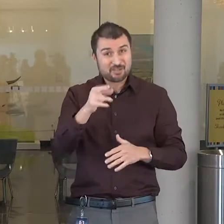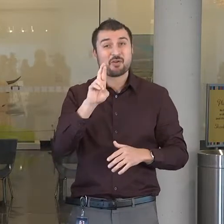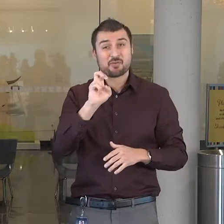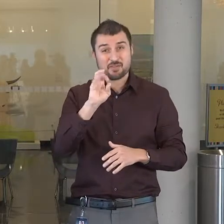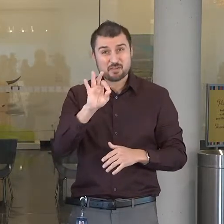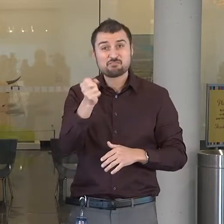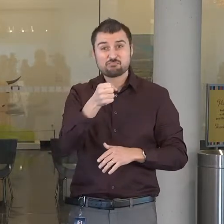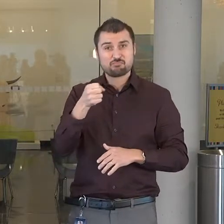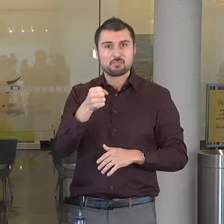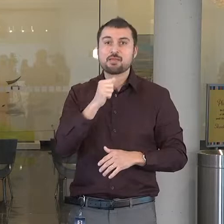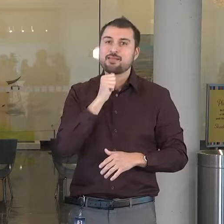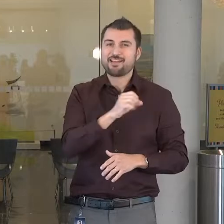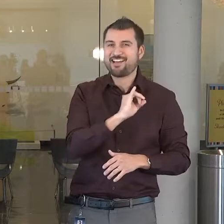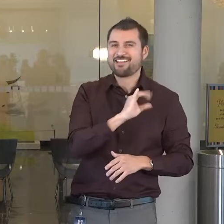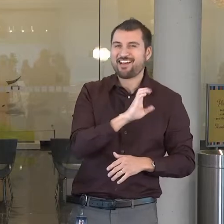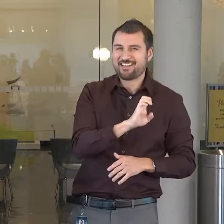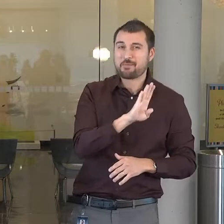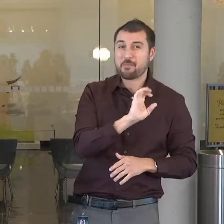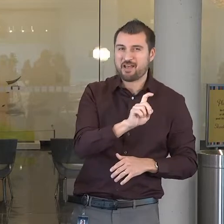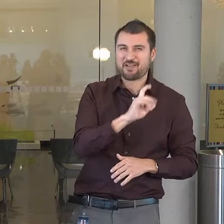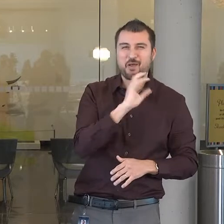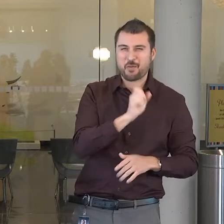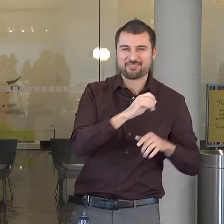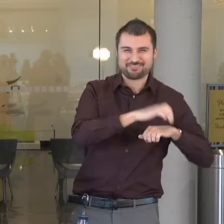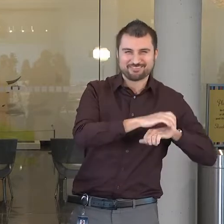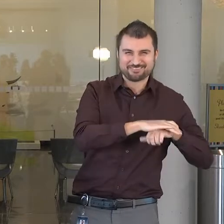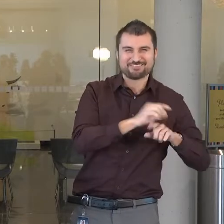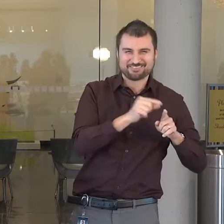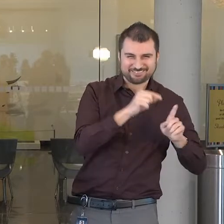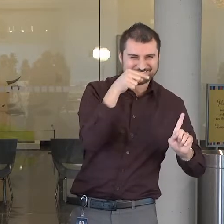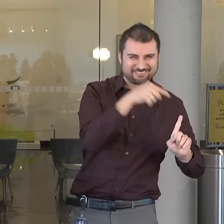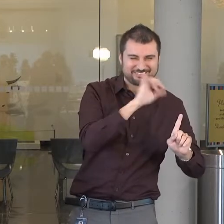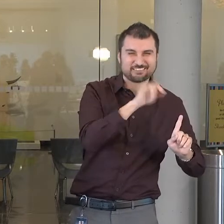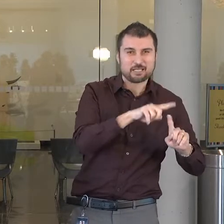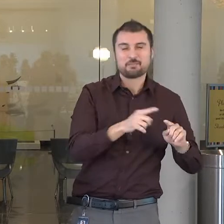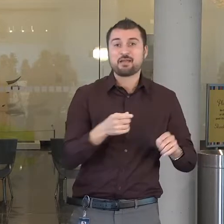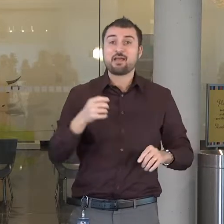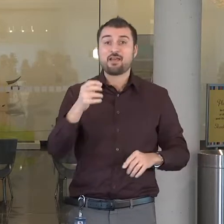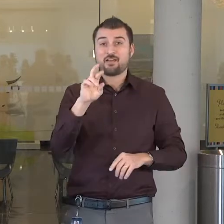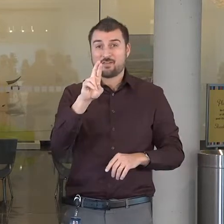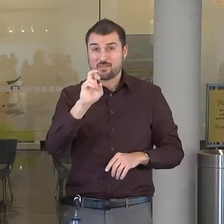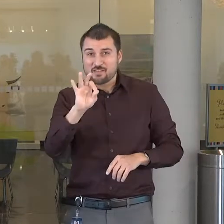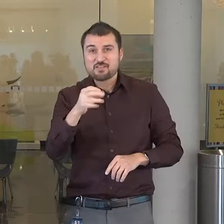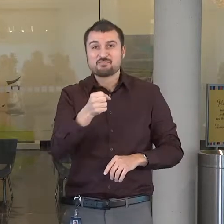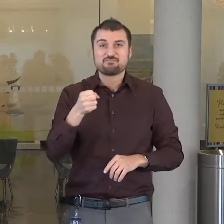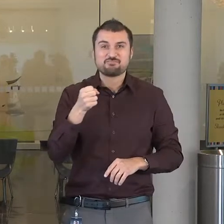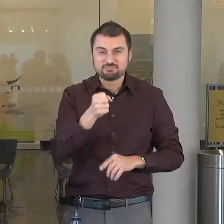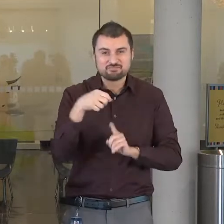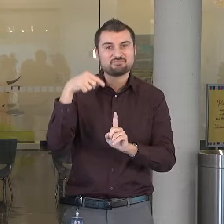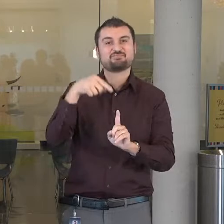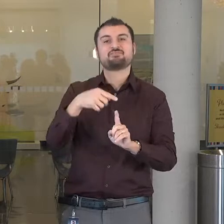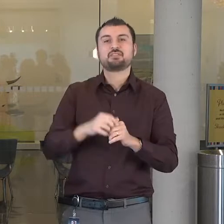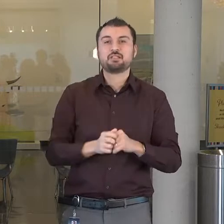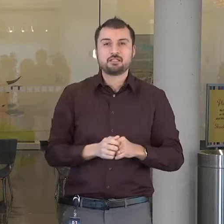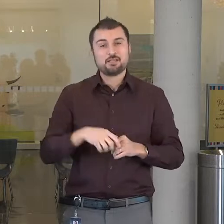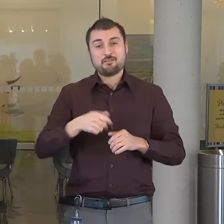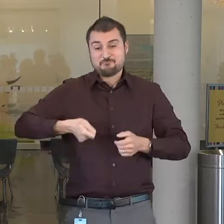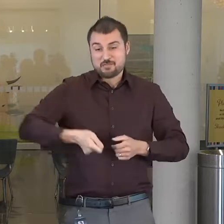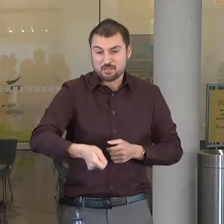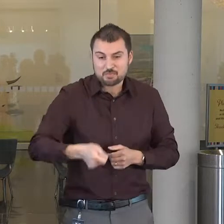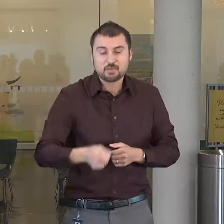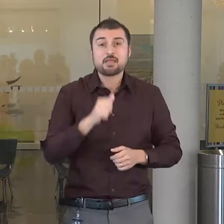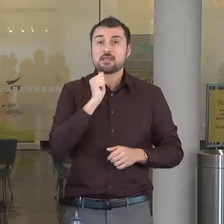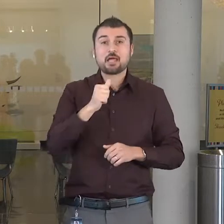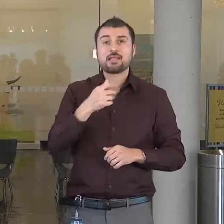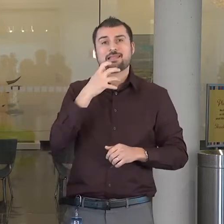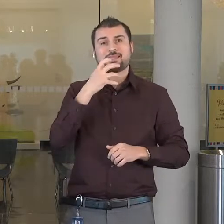refrigerators. Not ice boxes, refrigerators, and vacuum cleaners, and electric irons, not a heated iron from the